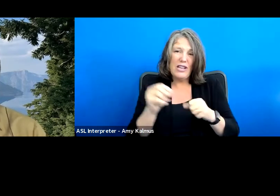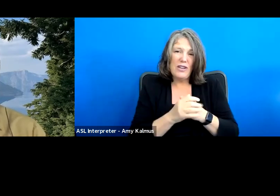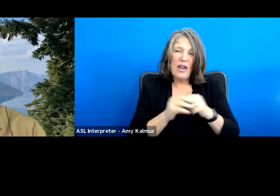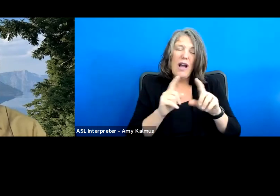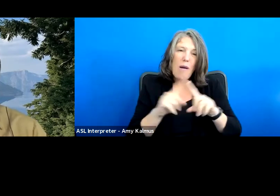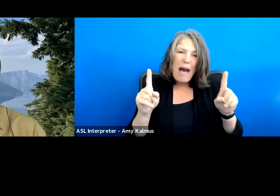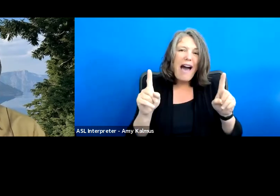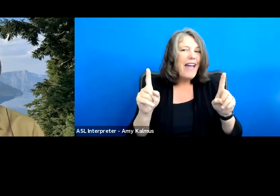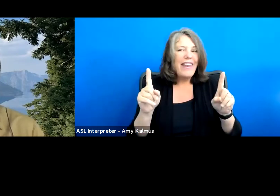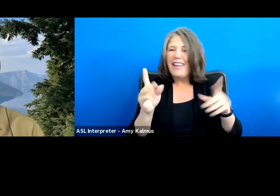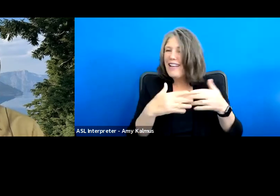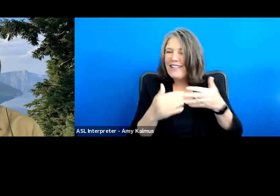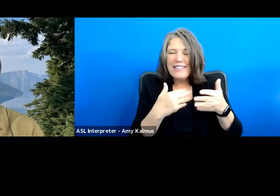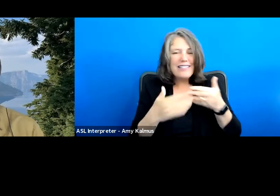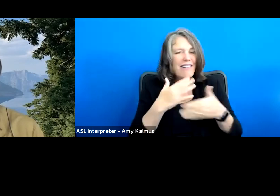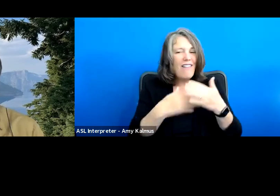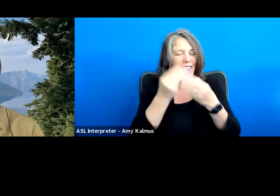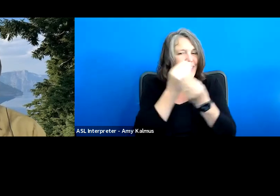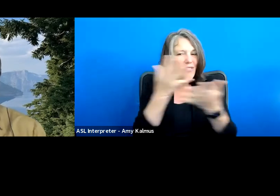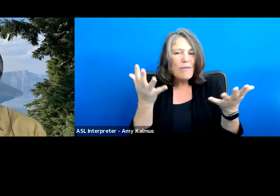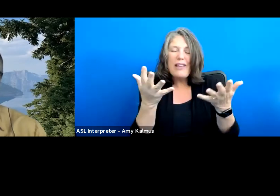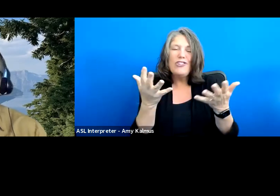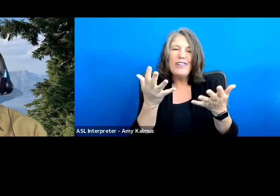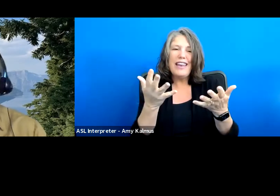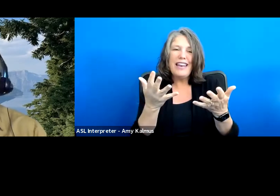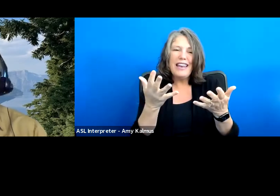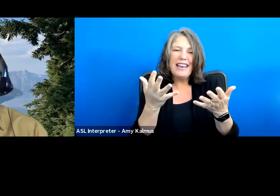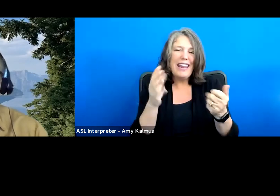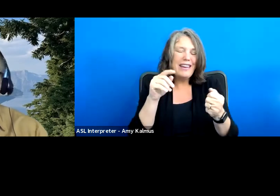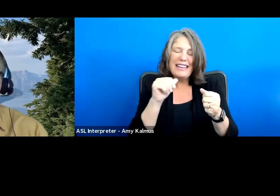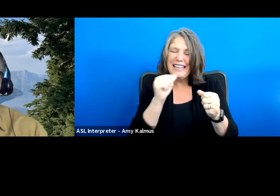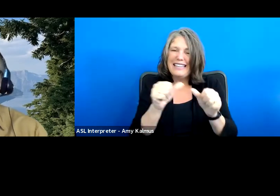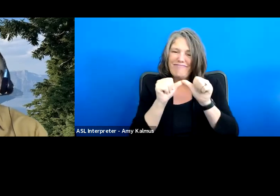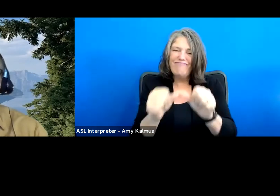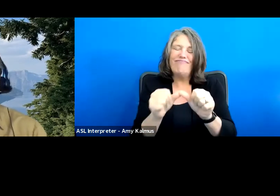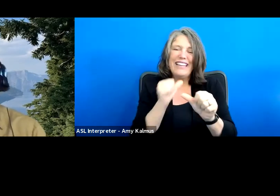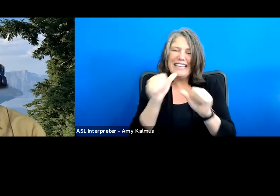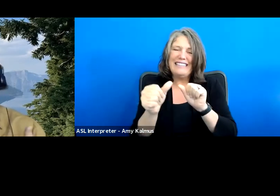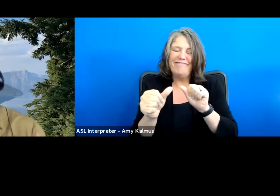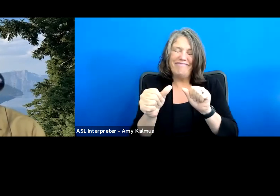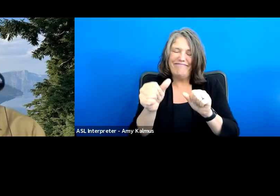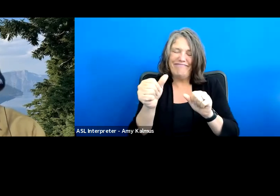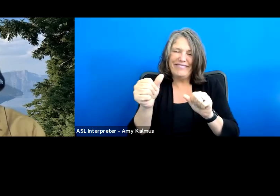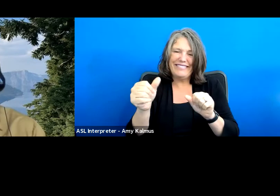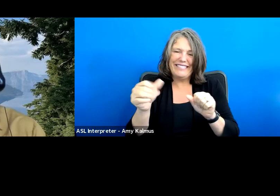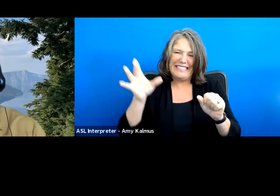But despite the information they would get, it just wouldn't sustain, it didn't stick.